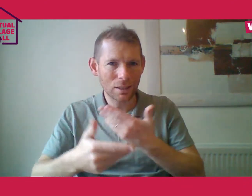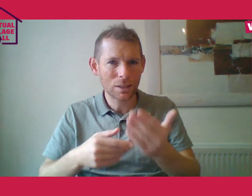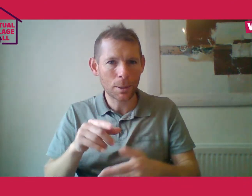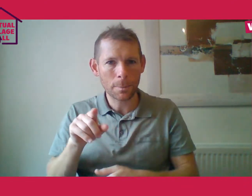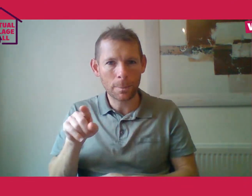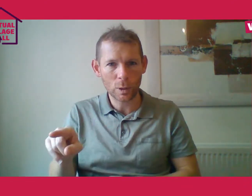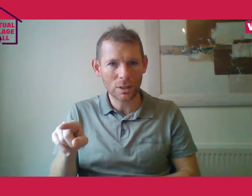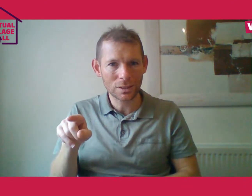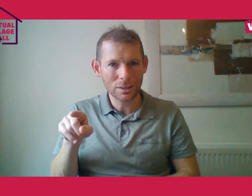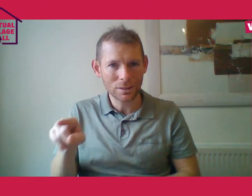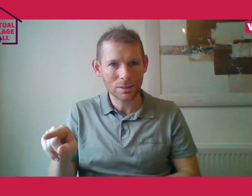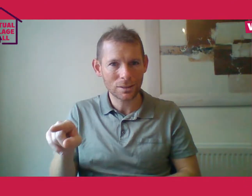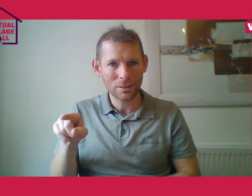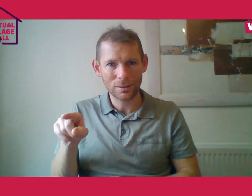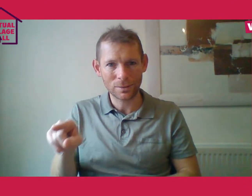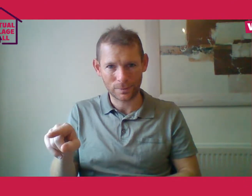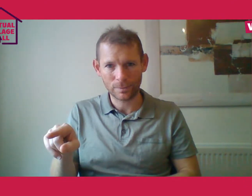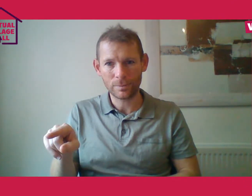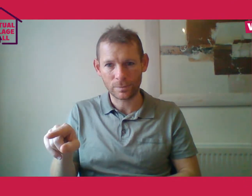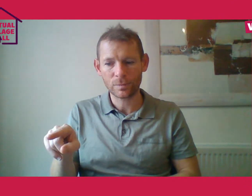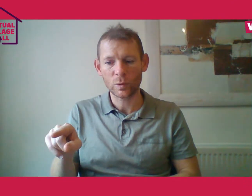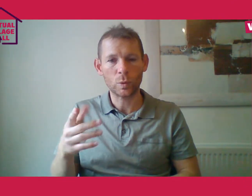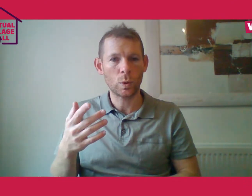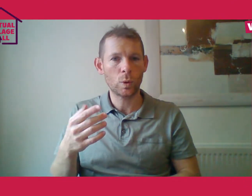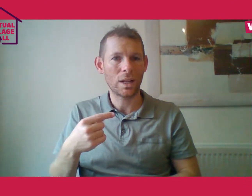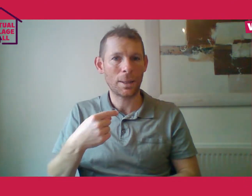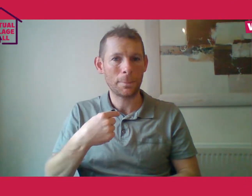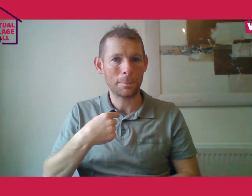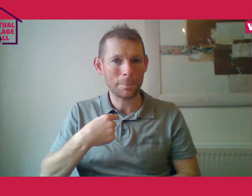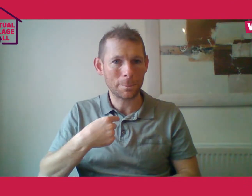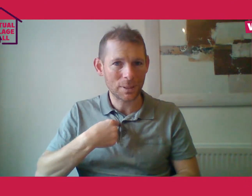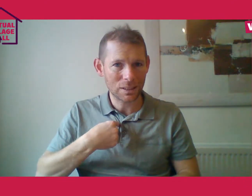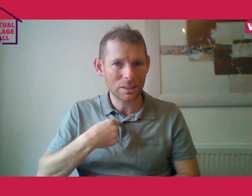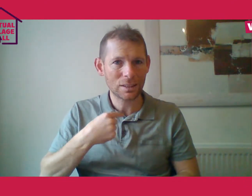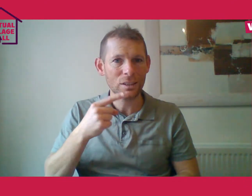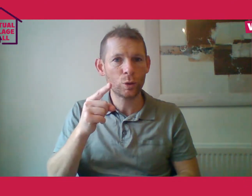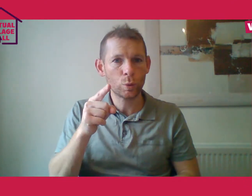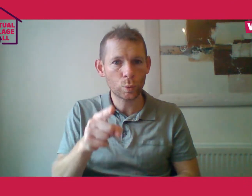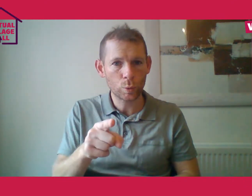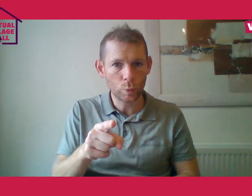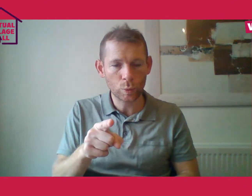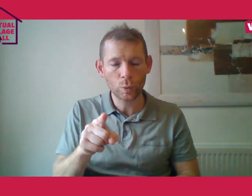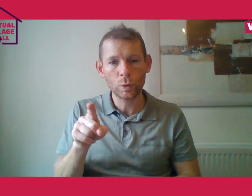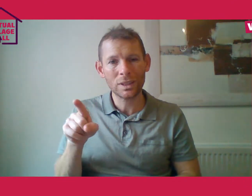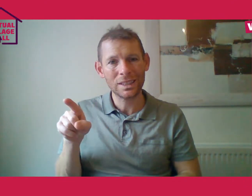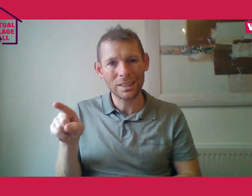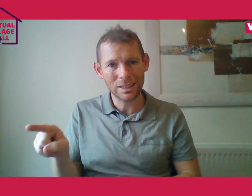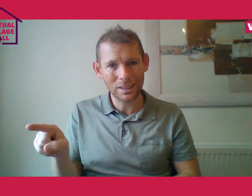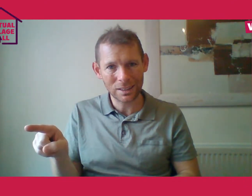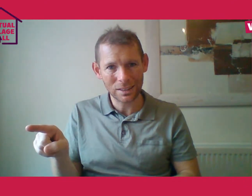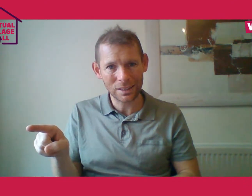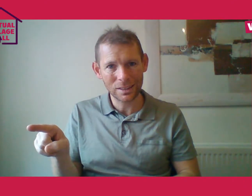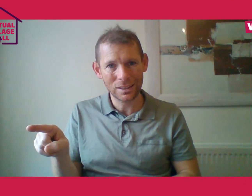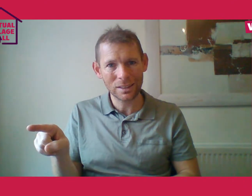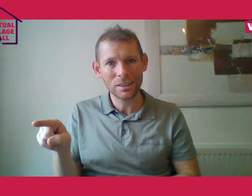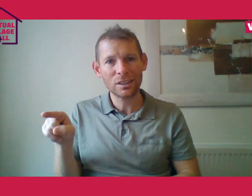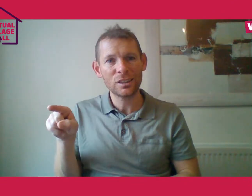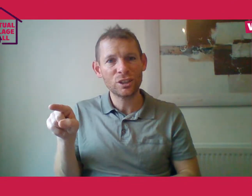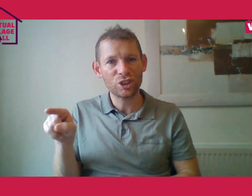first session where I talked about our use of pointing and referencing. So it's me and you and